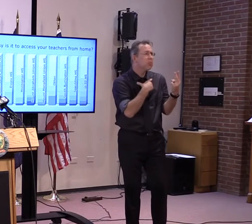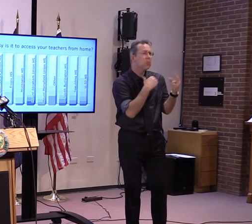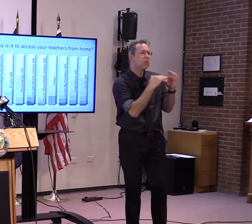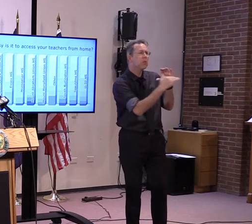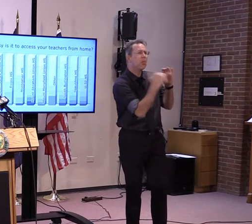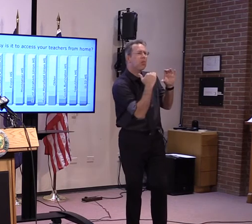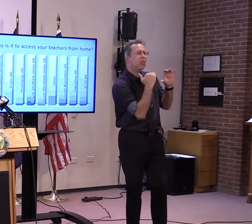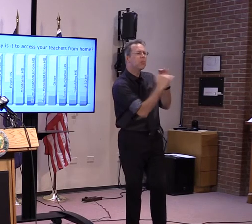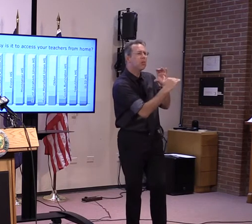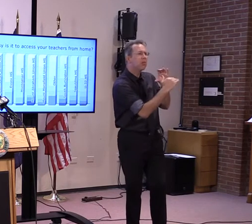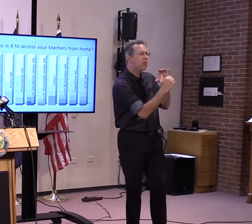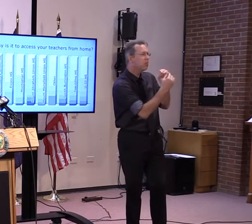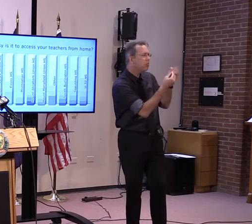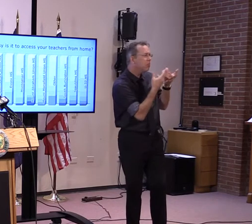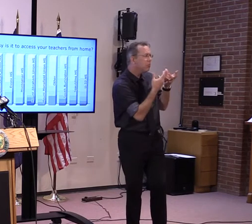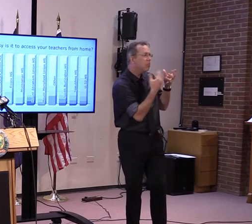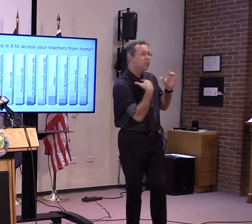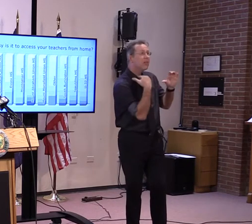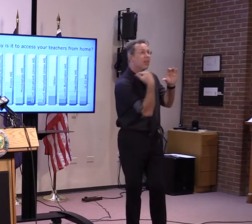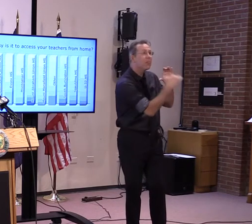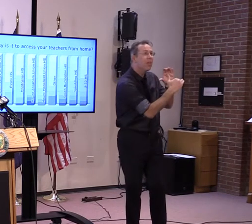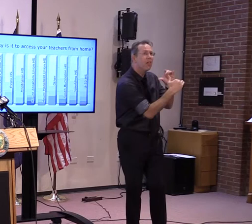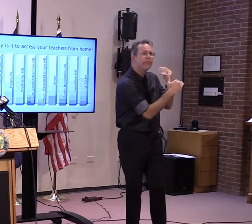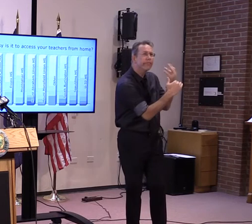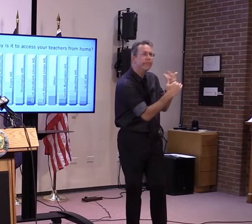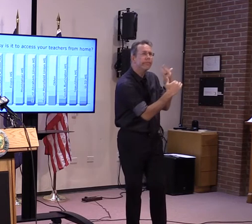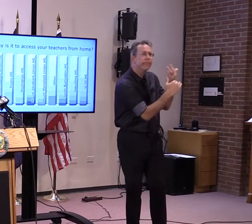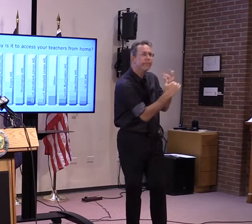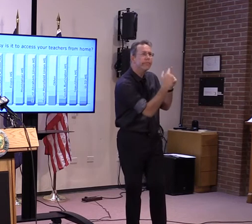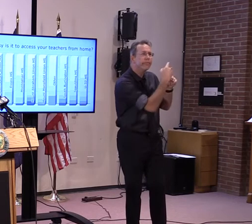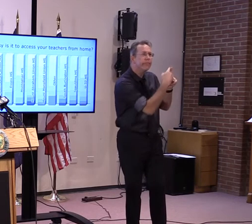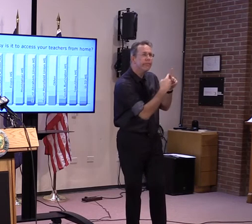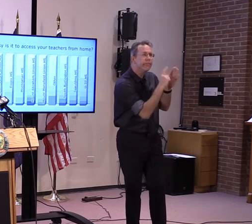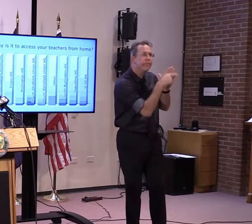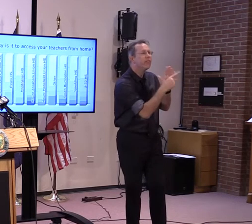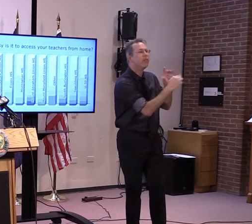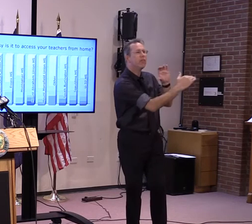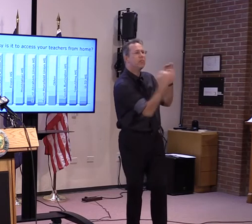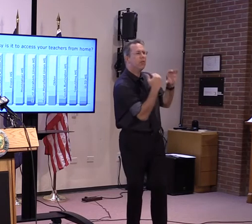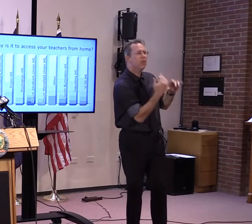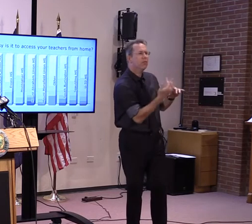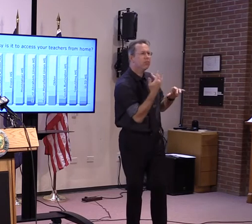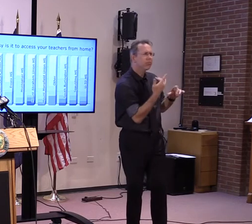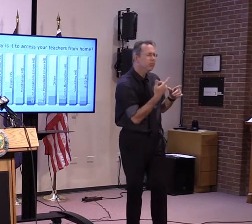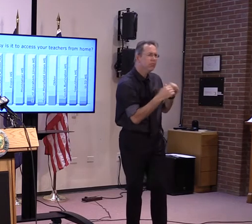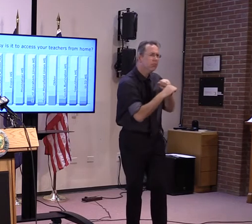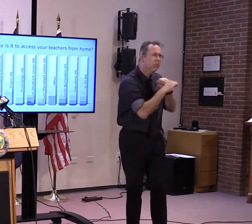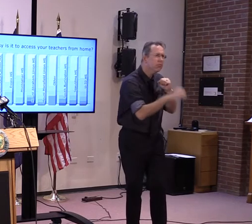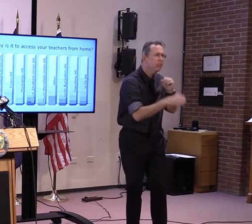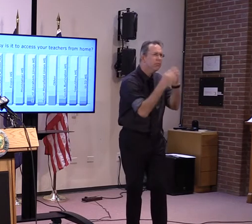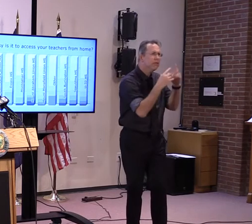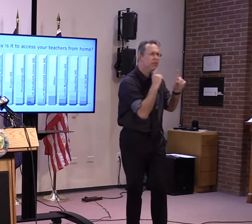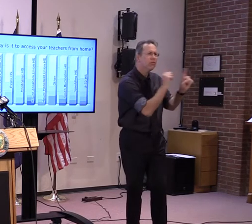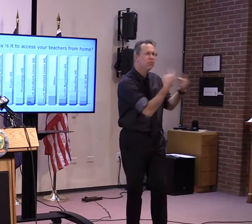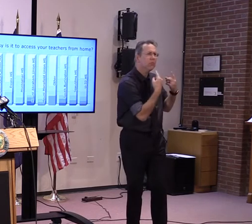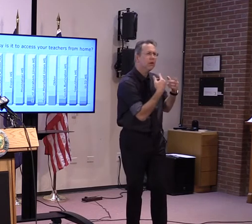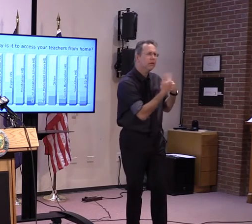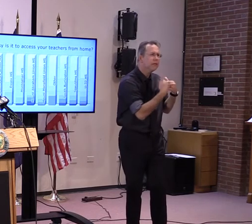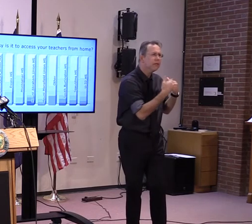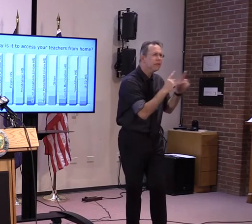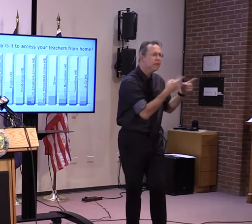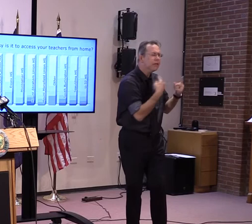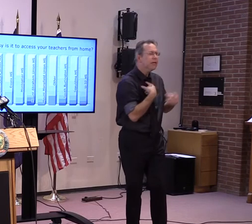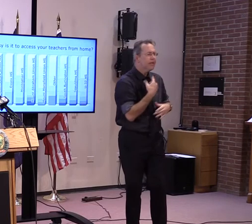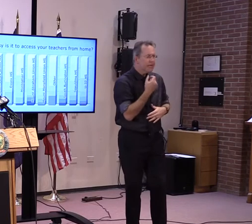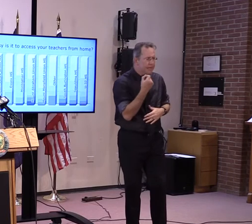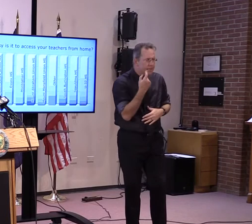to me in a month. And about a project that was already sent in. I understand that family life